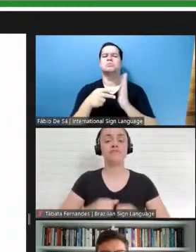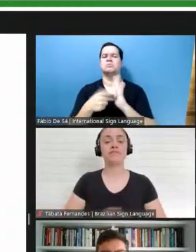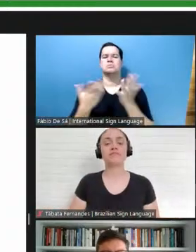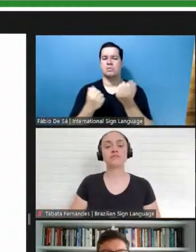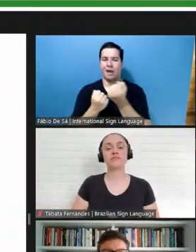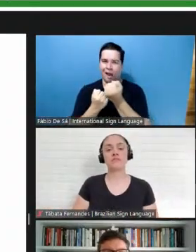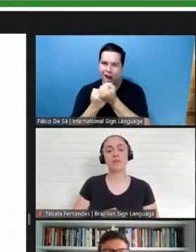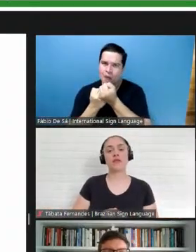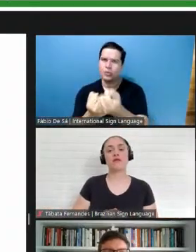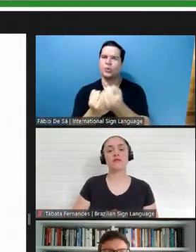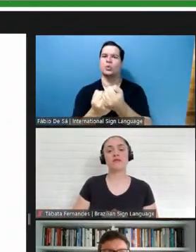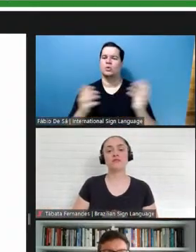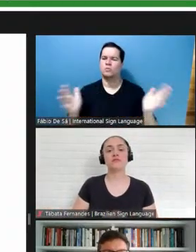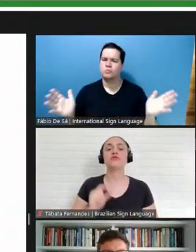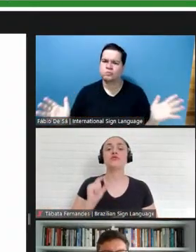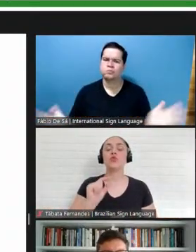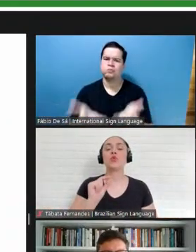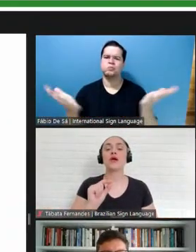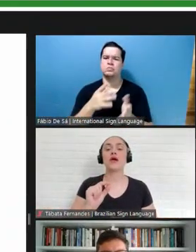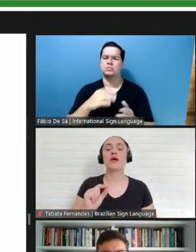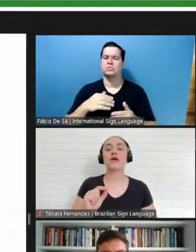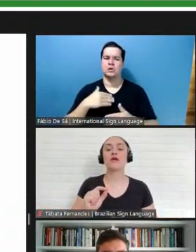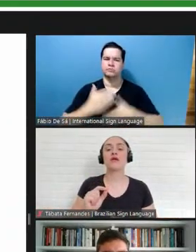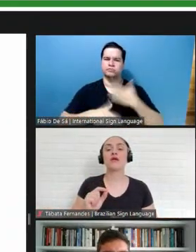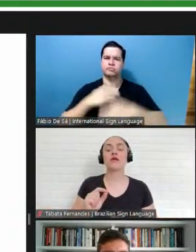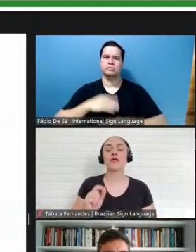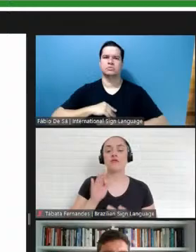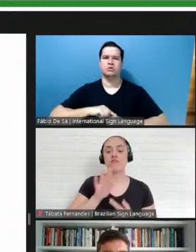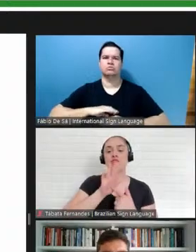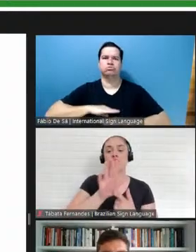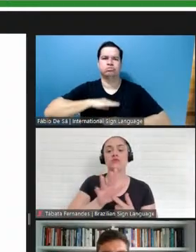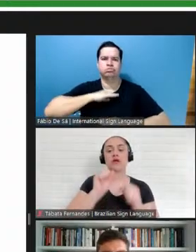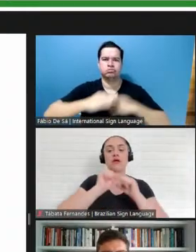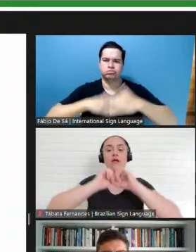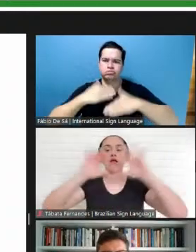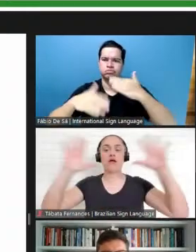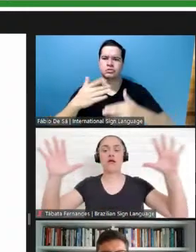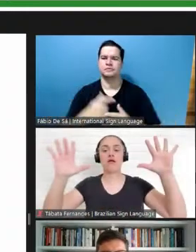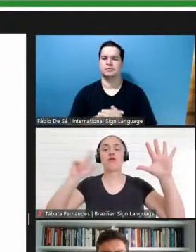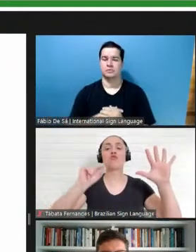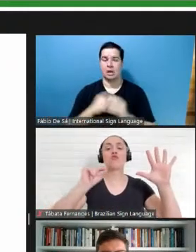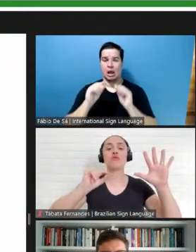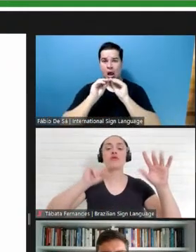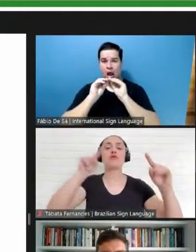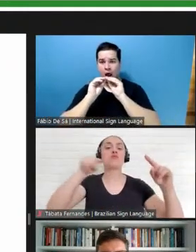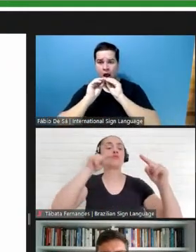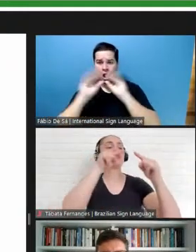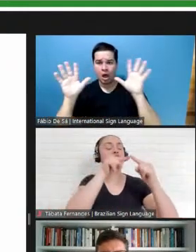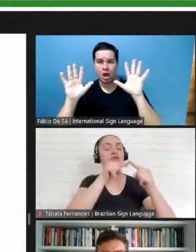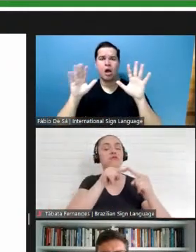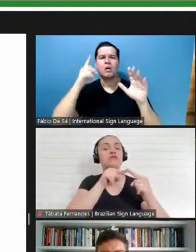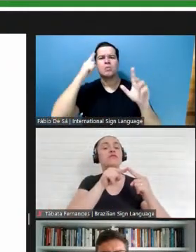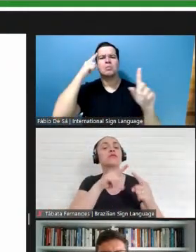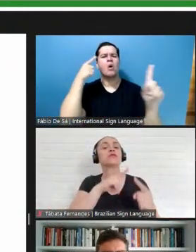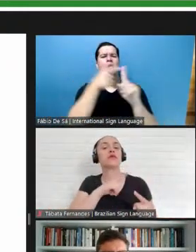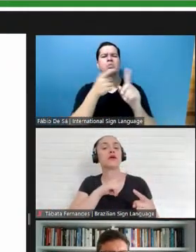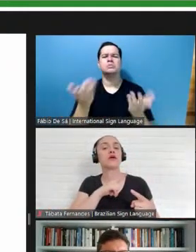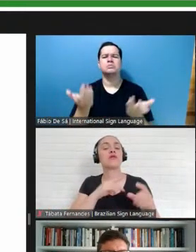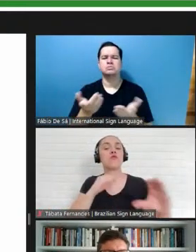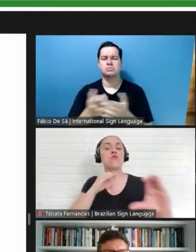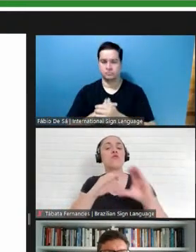really understanding, being clear about what learning goals are, understanding those, communicating those with